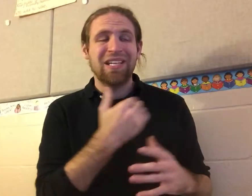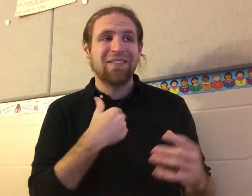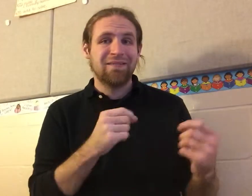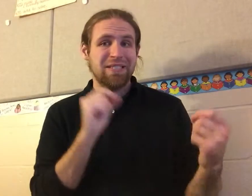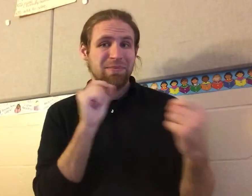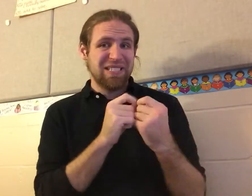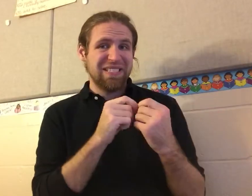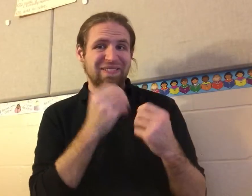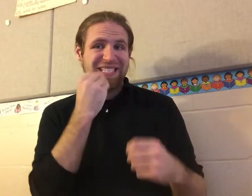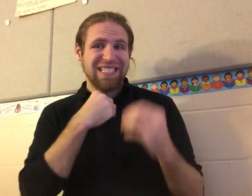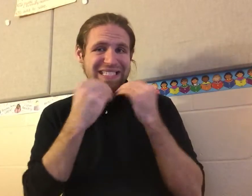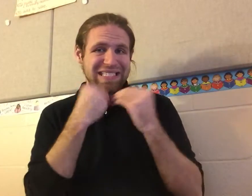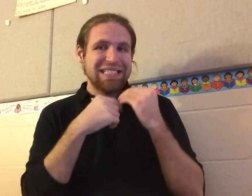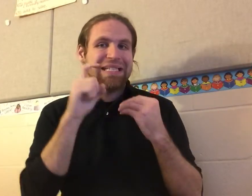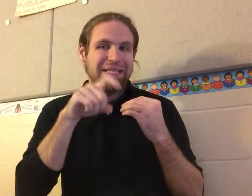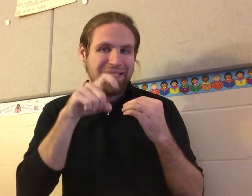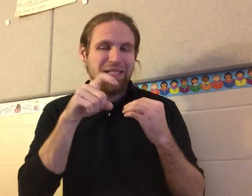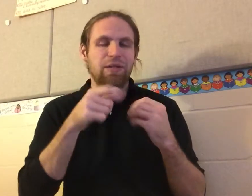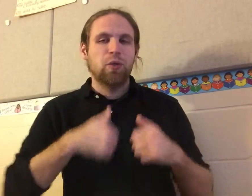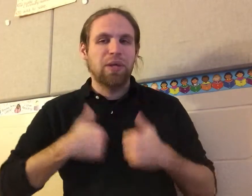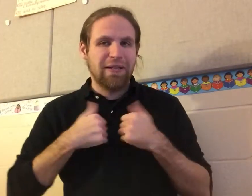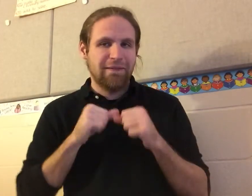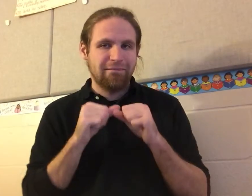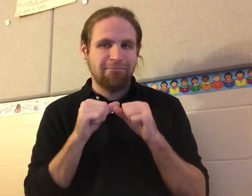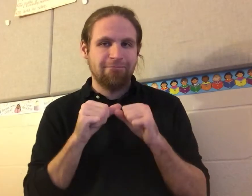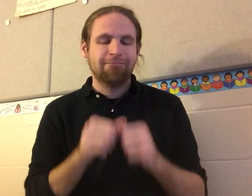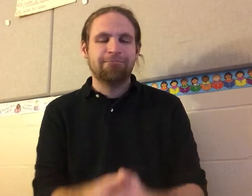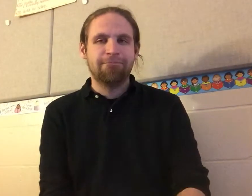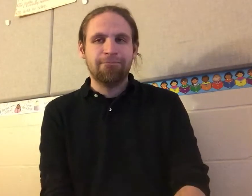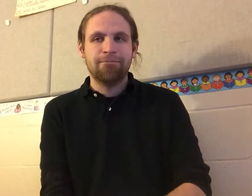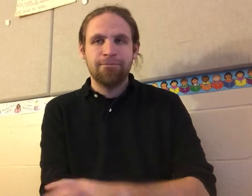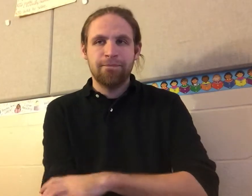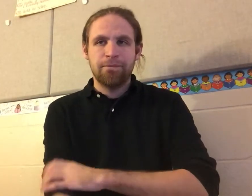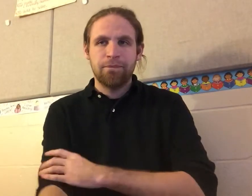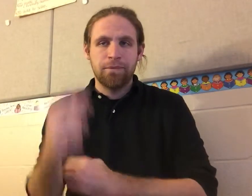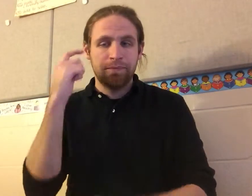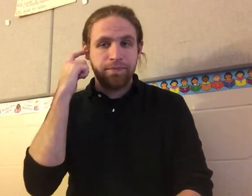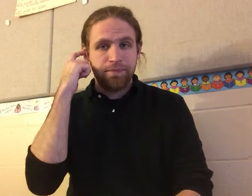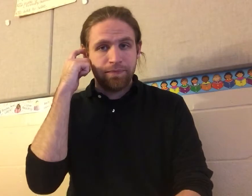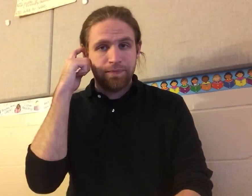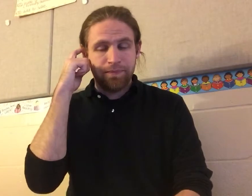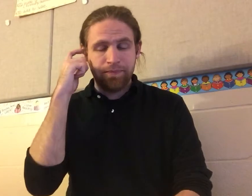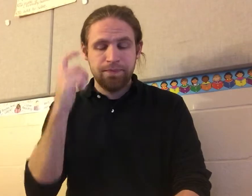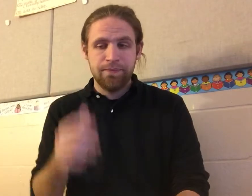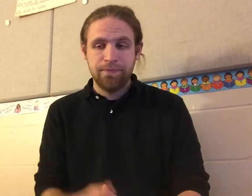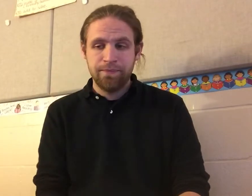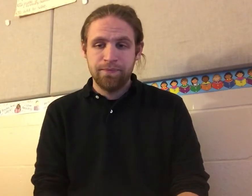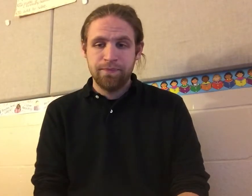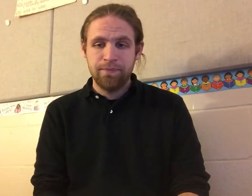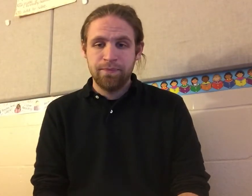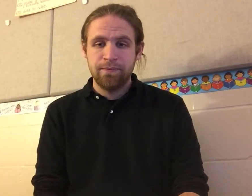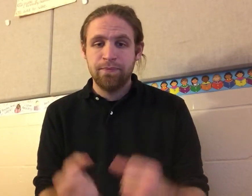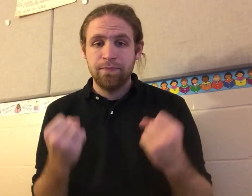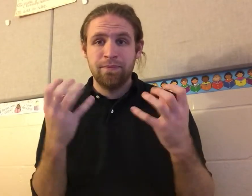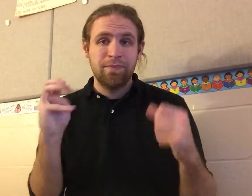to live. Many meadow plants attract